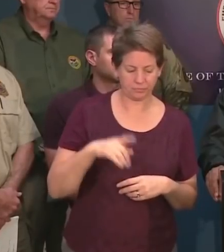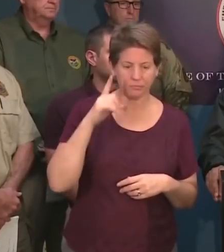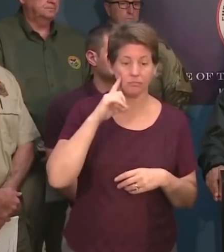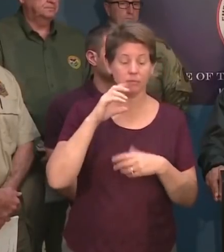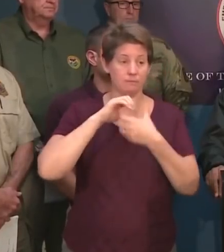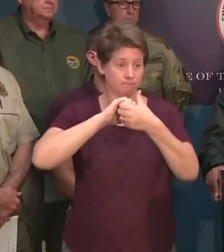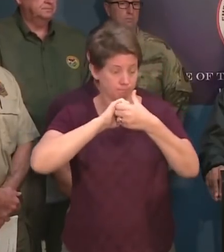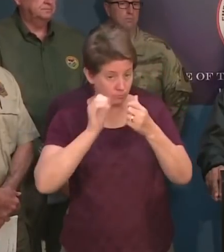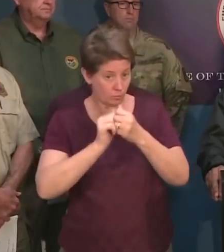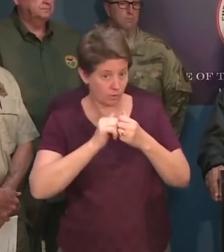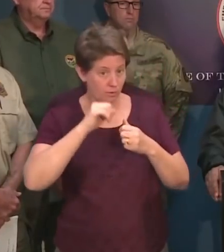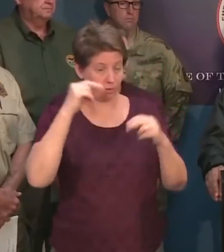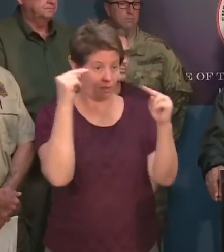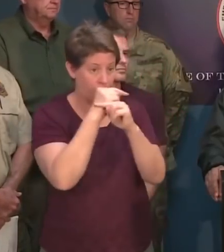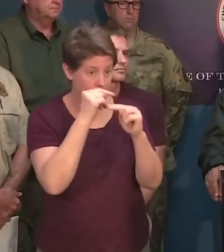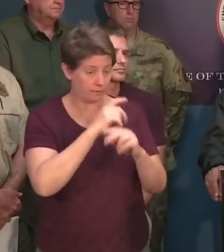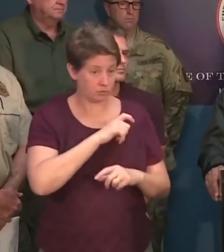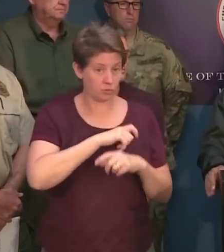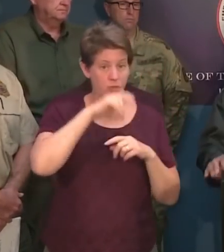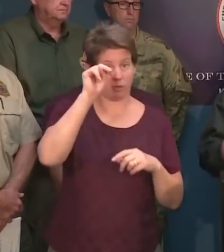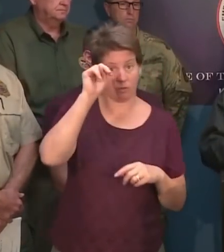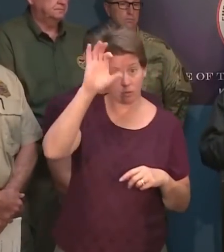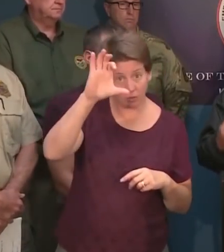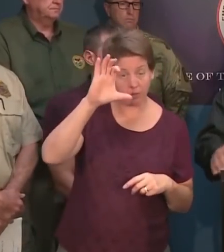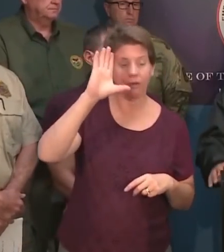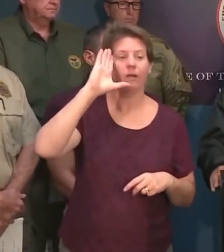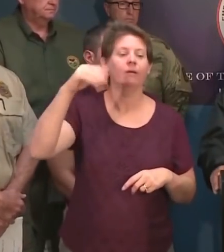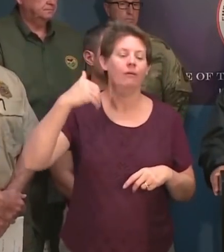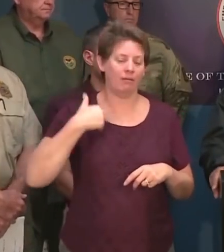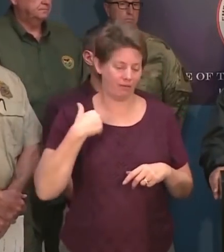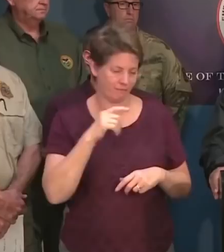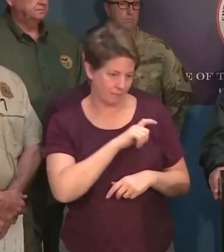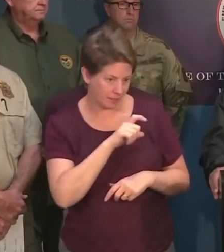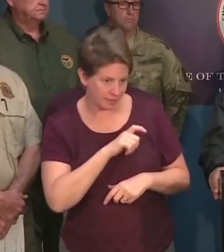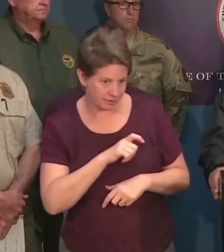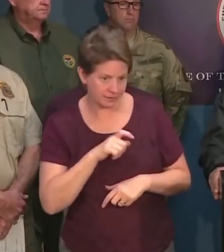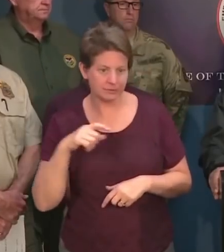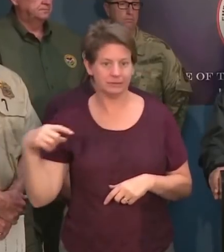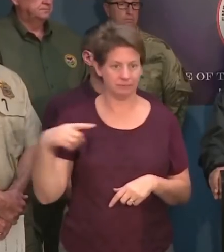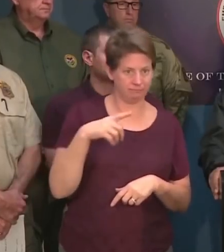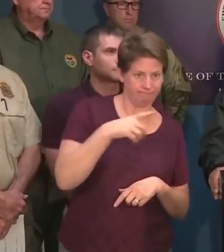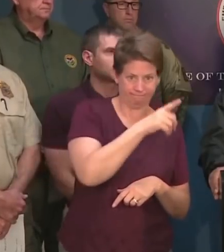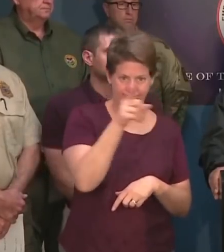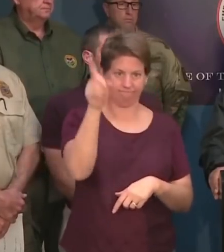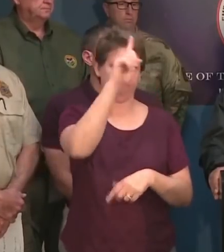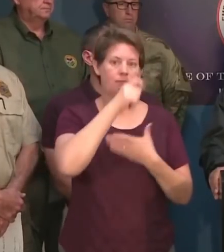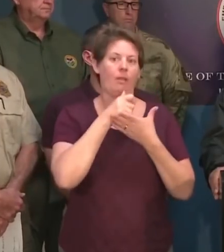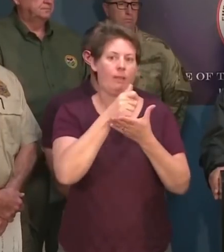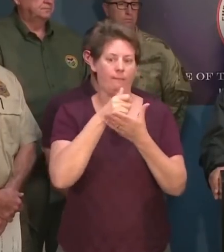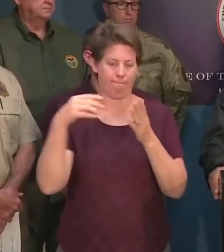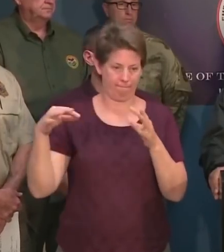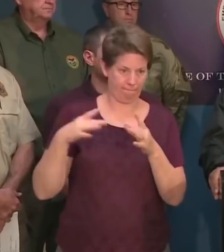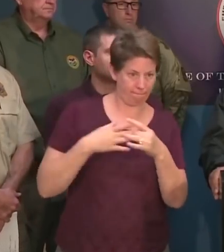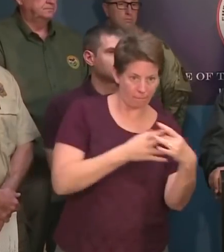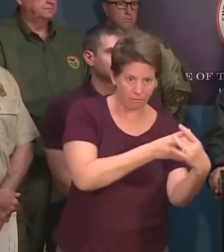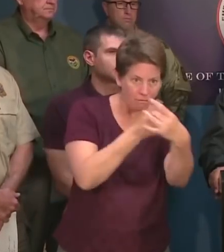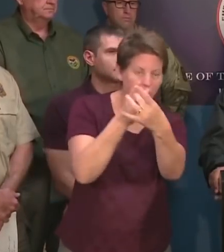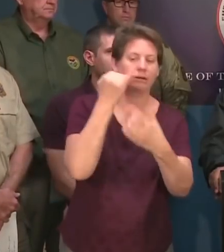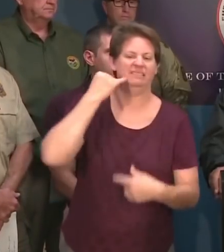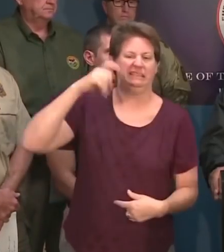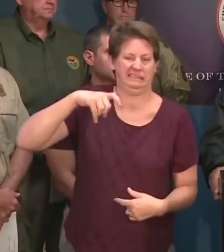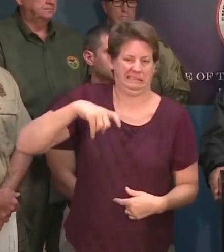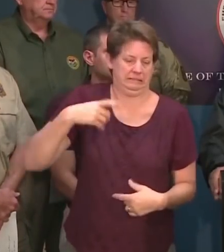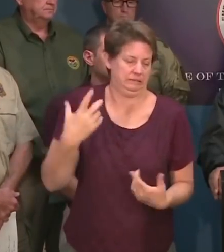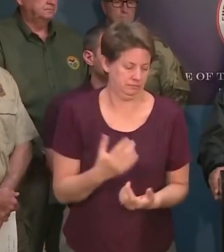North Carolina. We will have law enforcement along that route to give directions should the need arise for